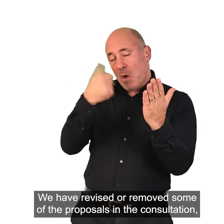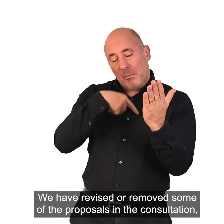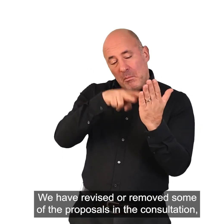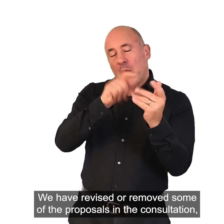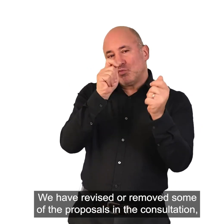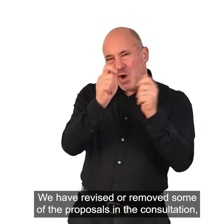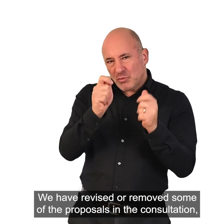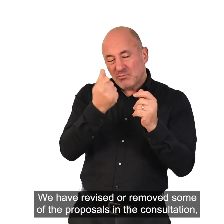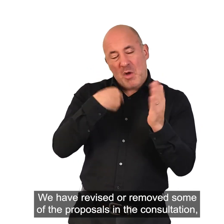consultation